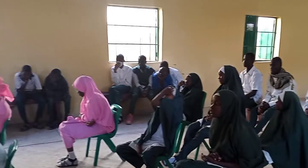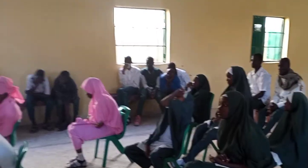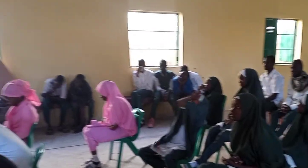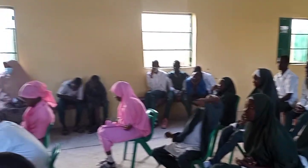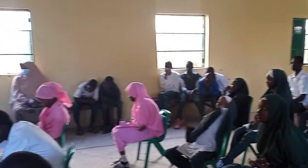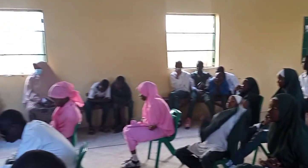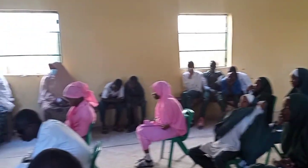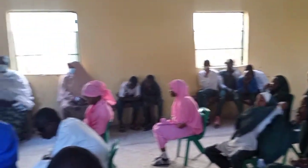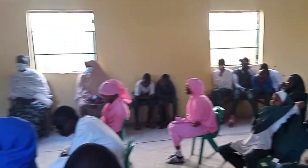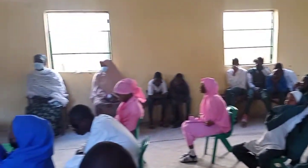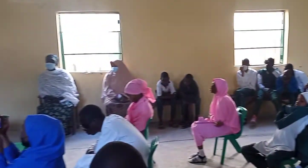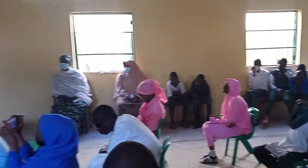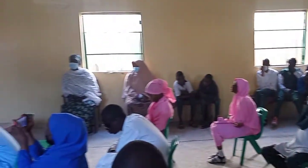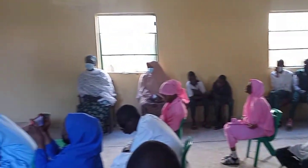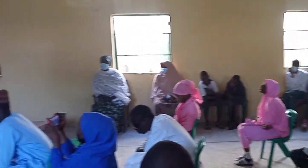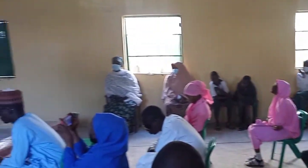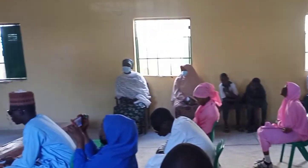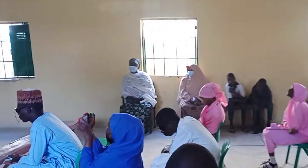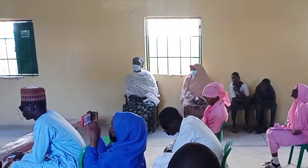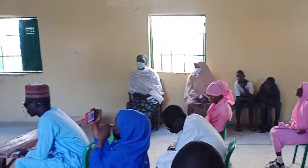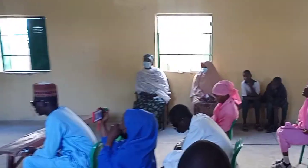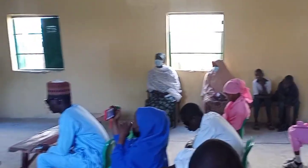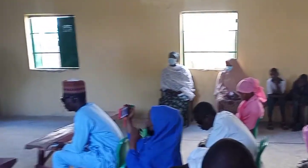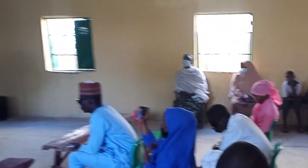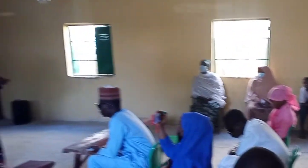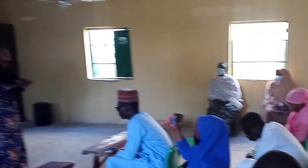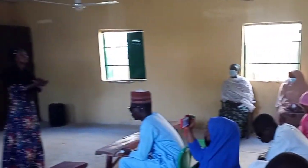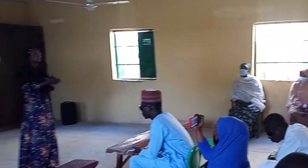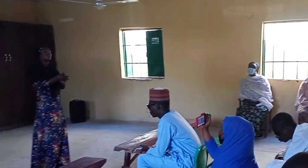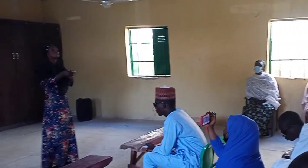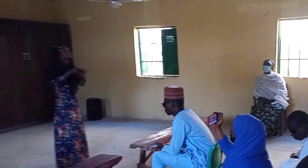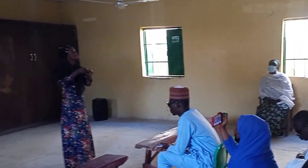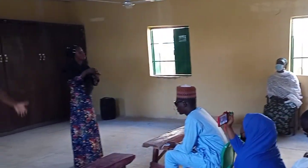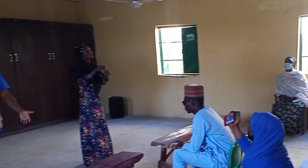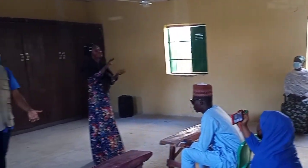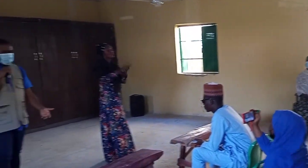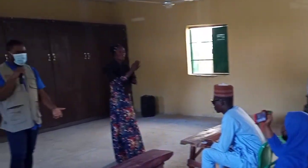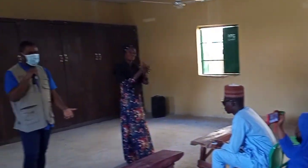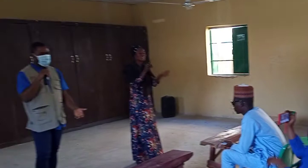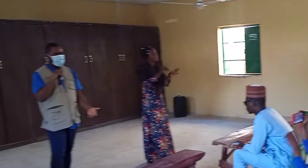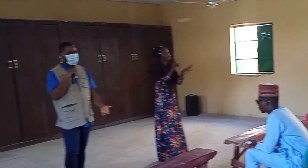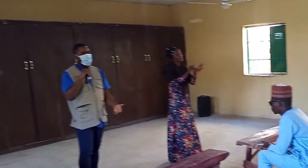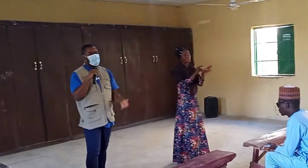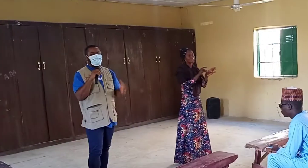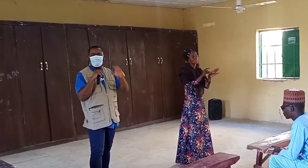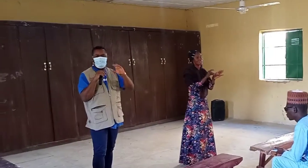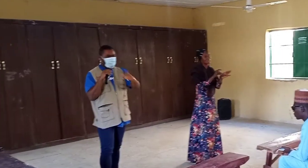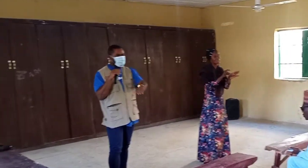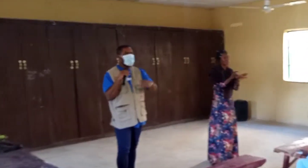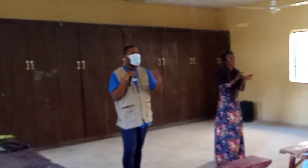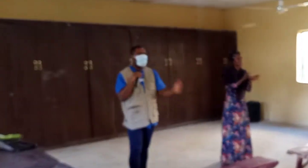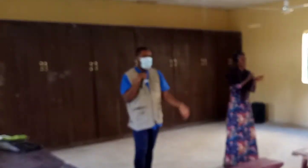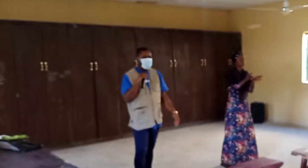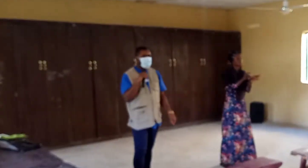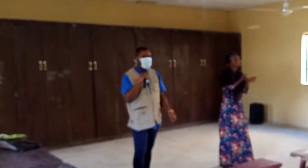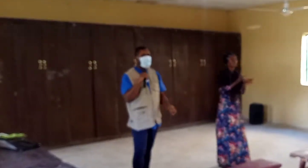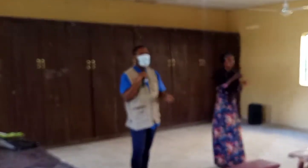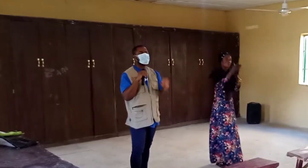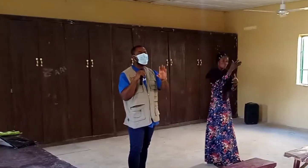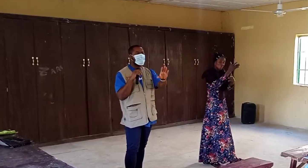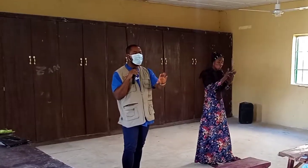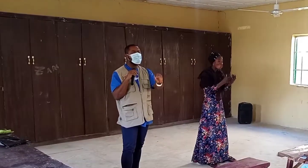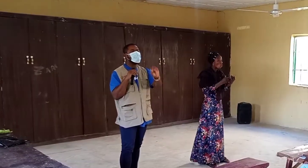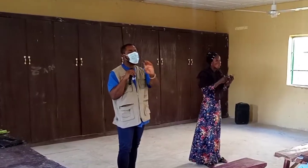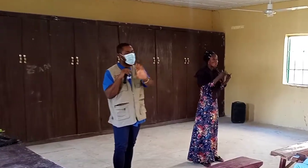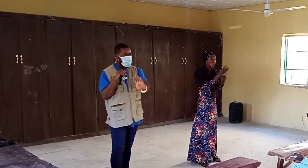must. Because disability comes with age. When you are aging, some of these organs